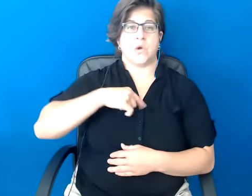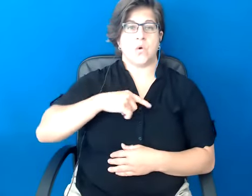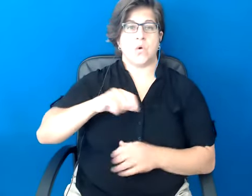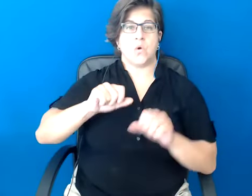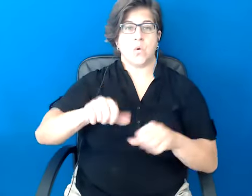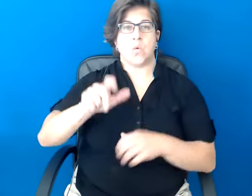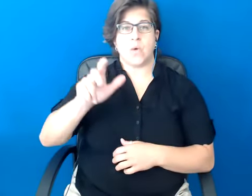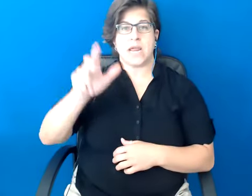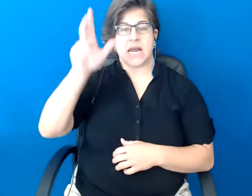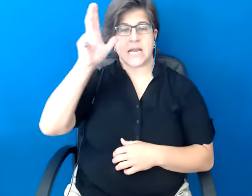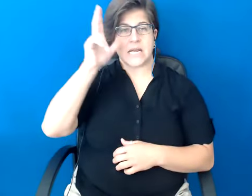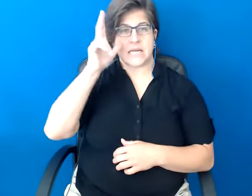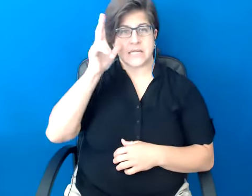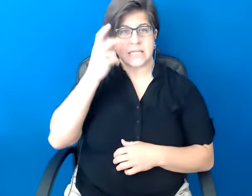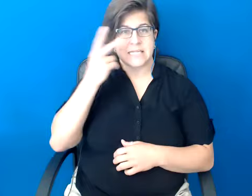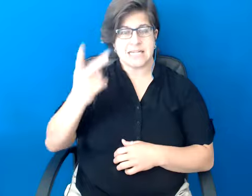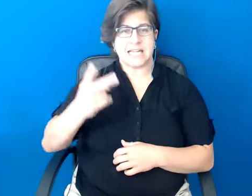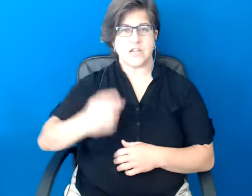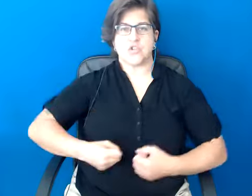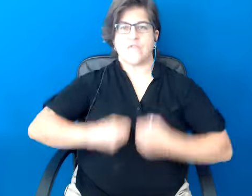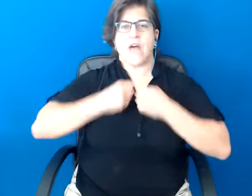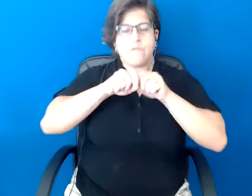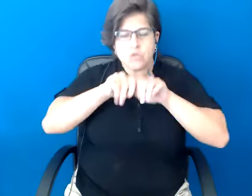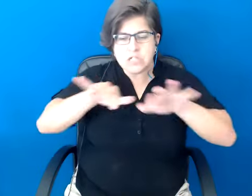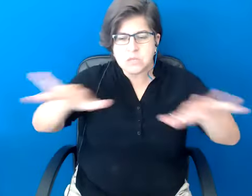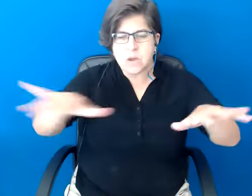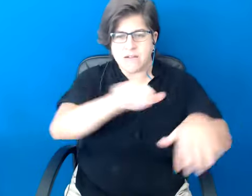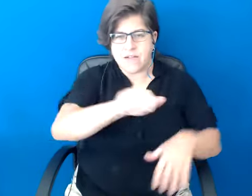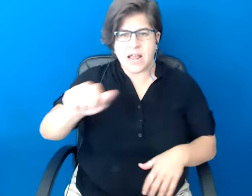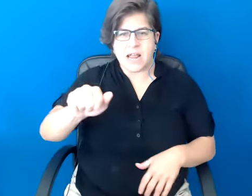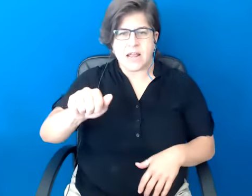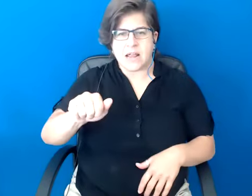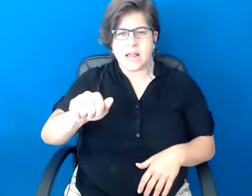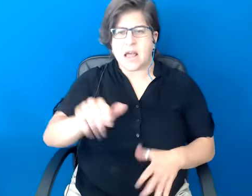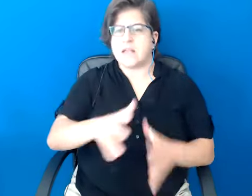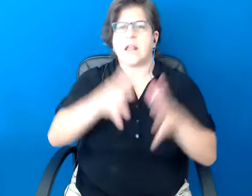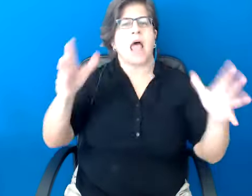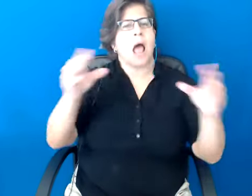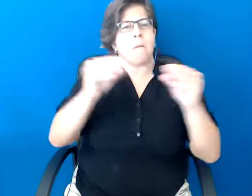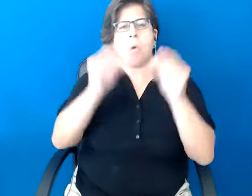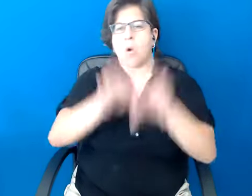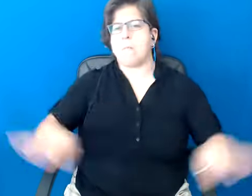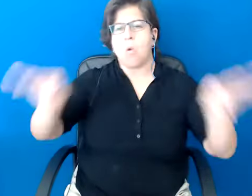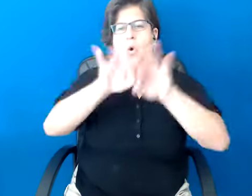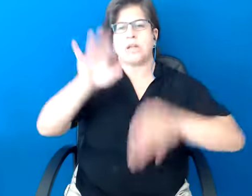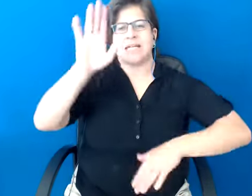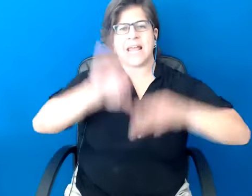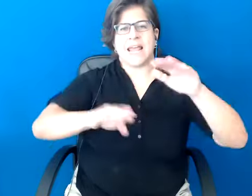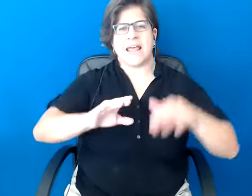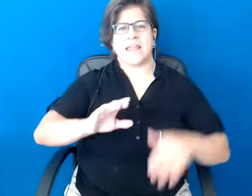and 12 on page 177, it says, we conceive the survival and spread of Alcoholics Anonymous